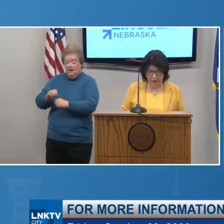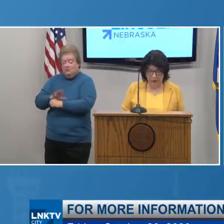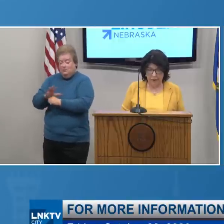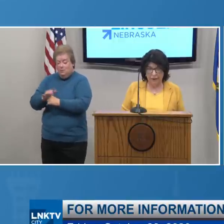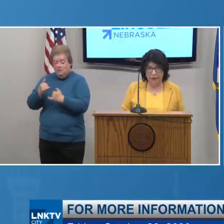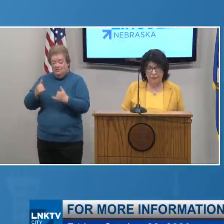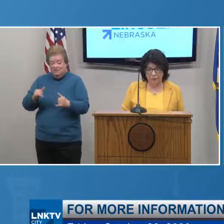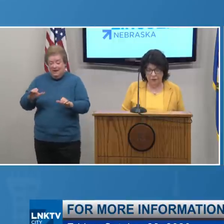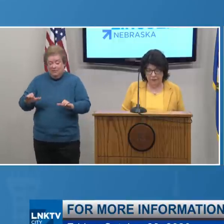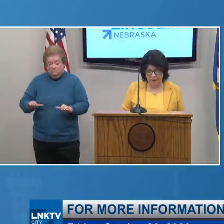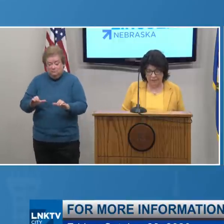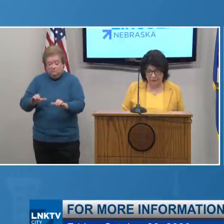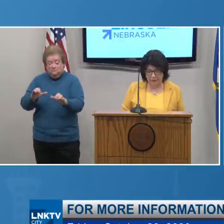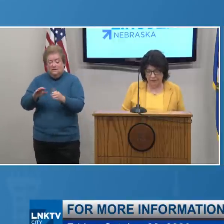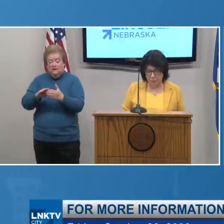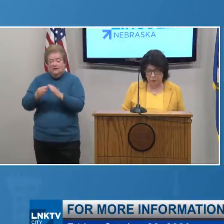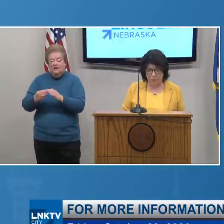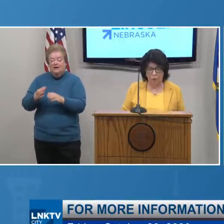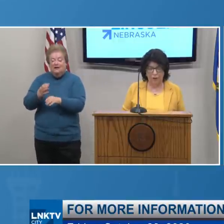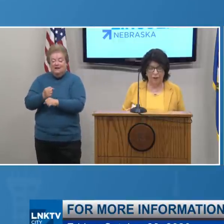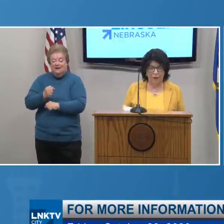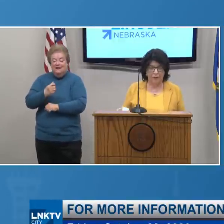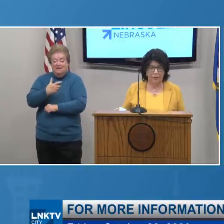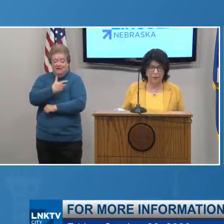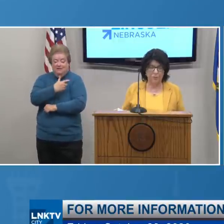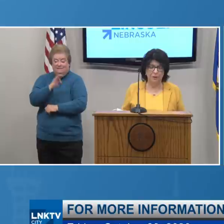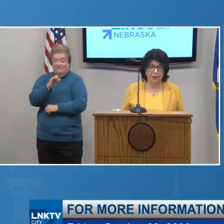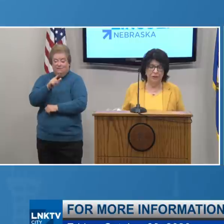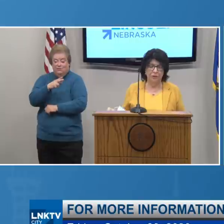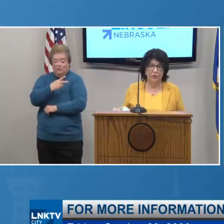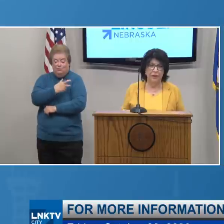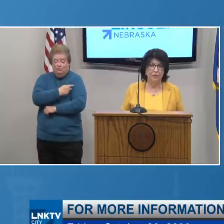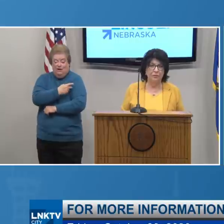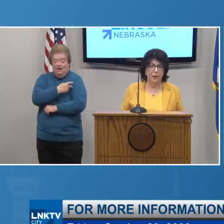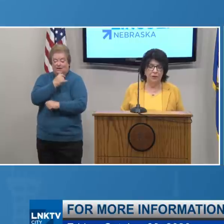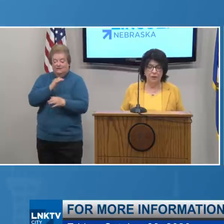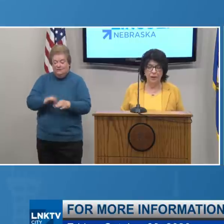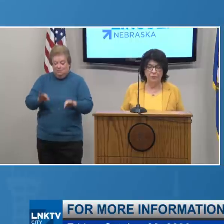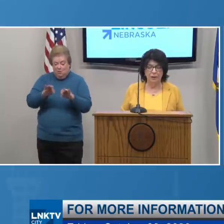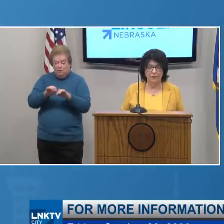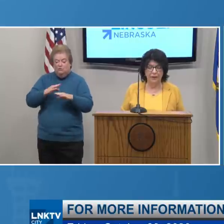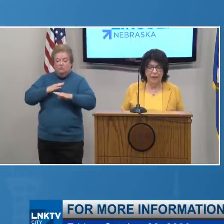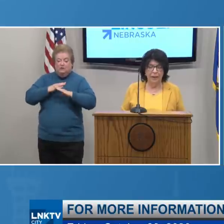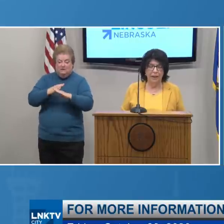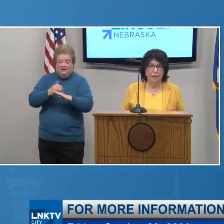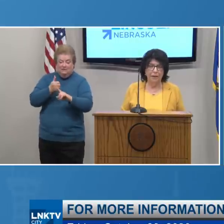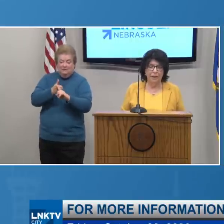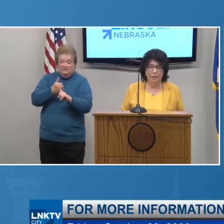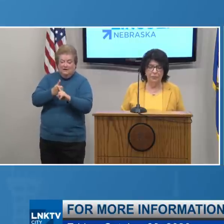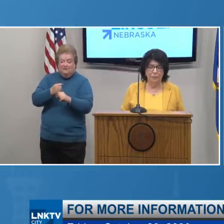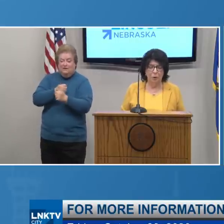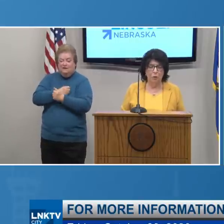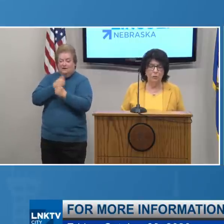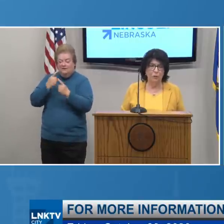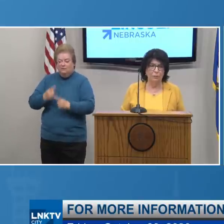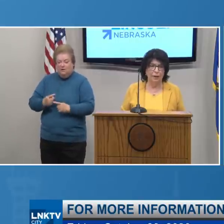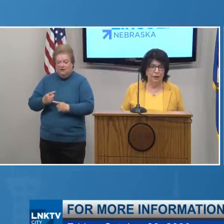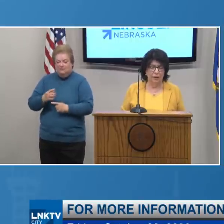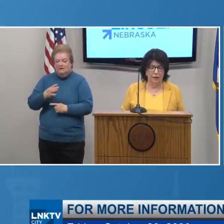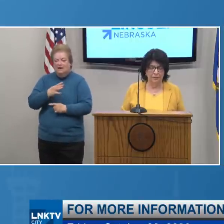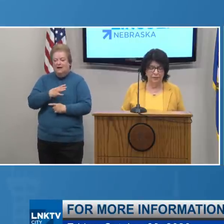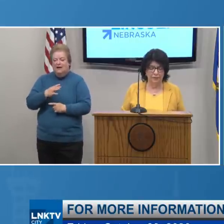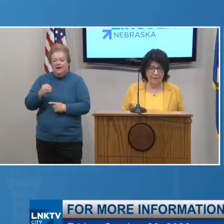community getting a flu vaccine is more important than ever to protect yourself and your loved ones and to keep from